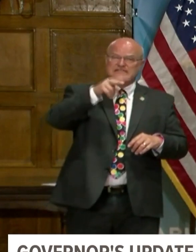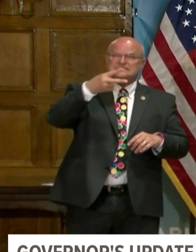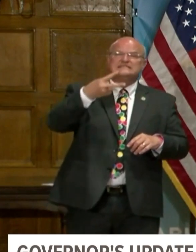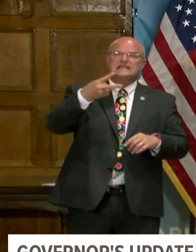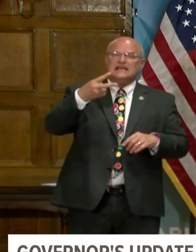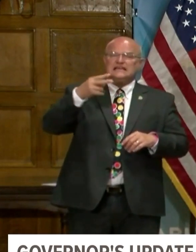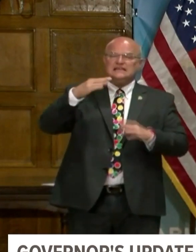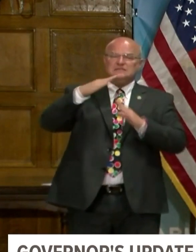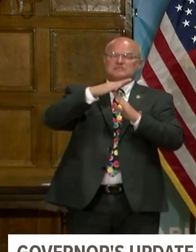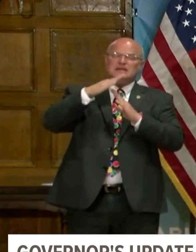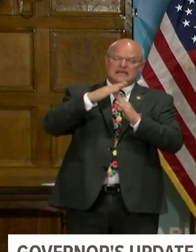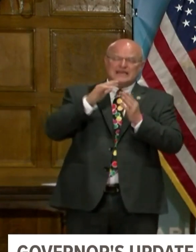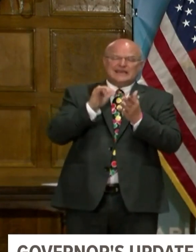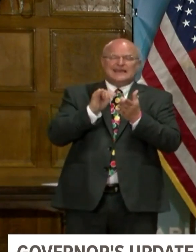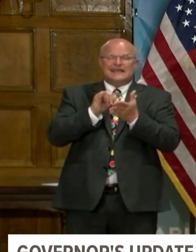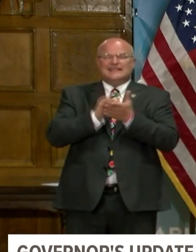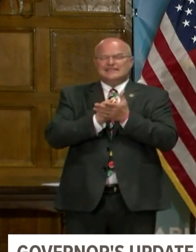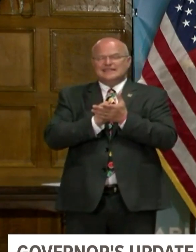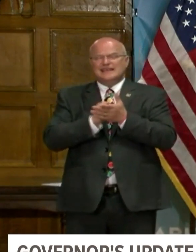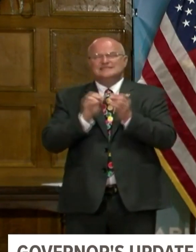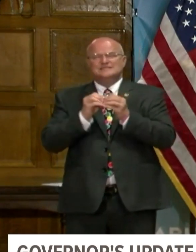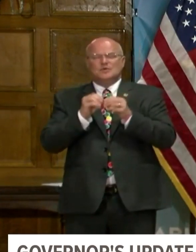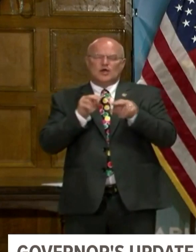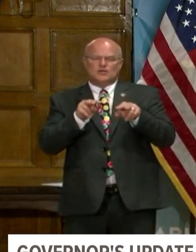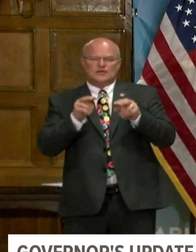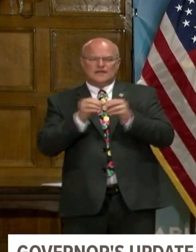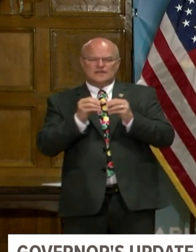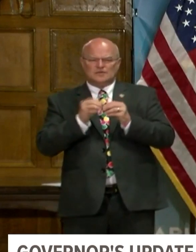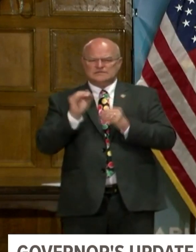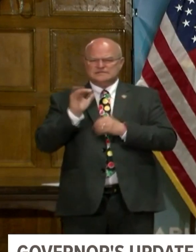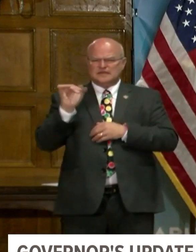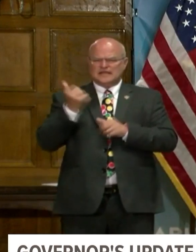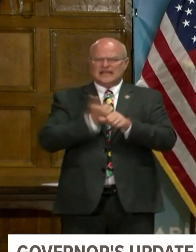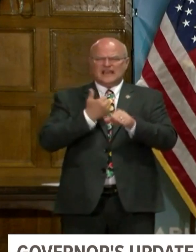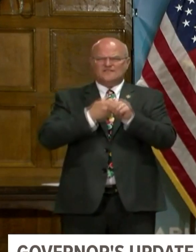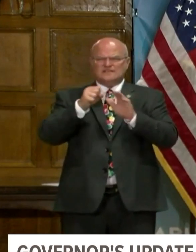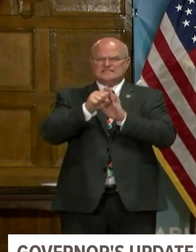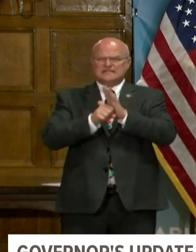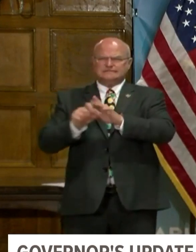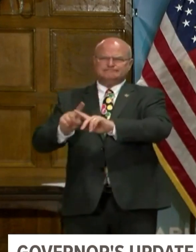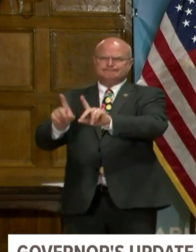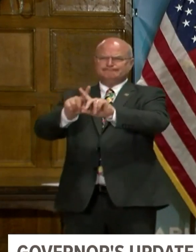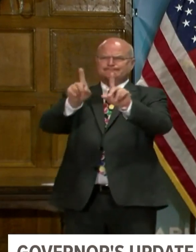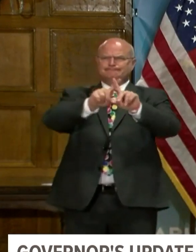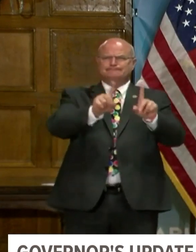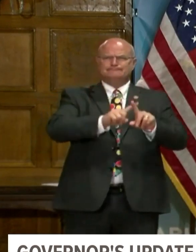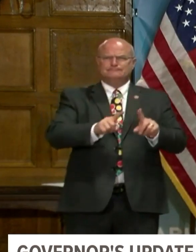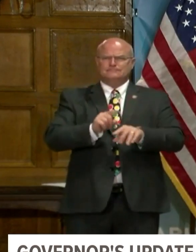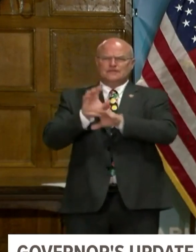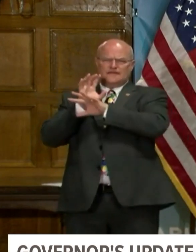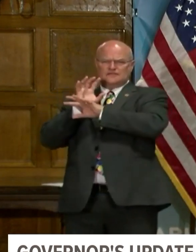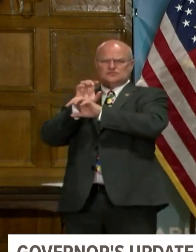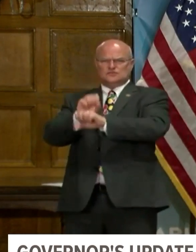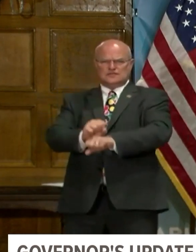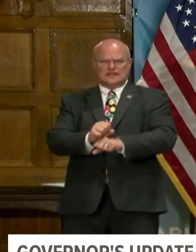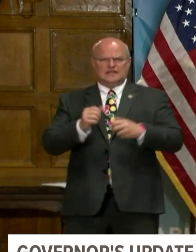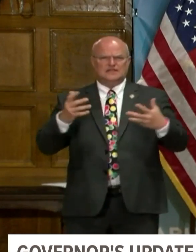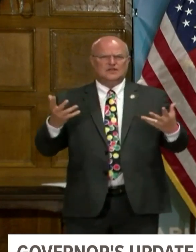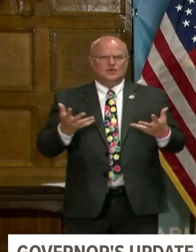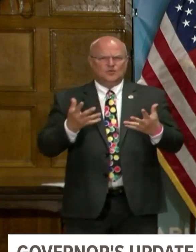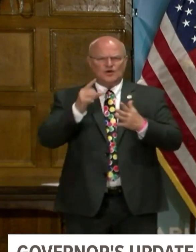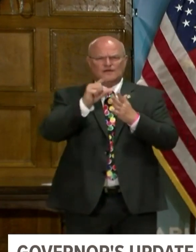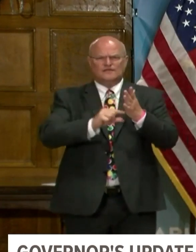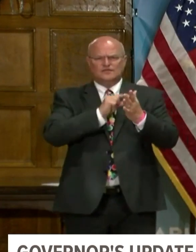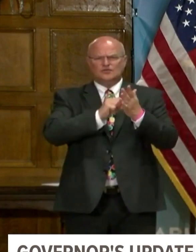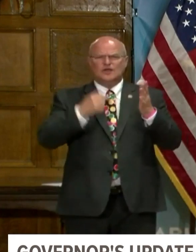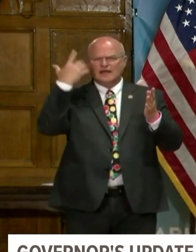second peak, which is, more I look at this, it seems like every state is different in their trend lines and what their